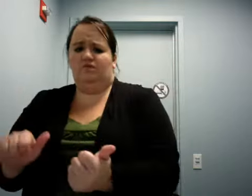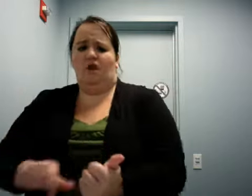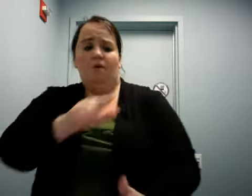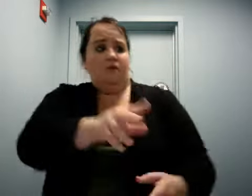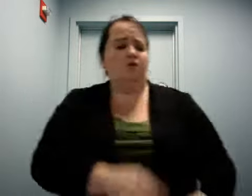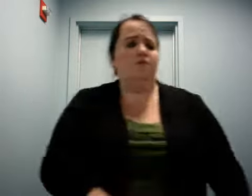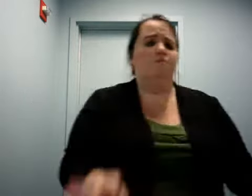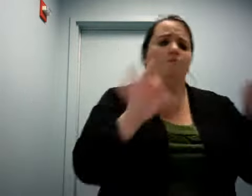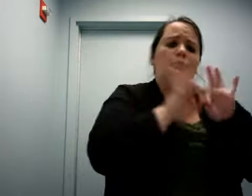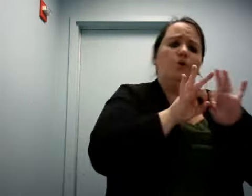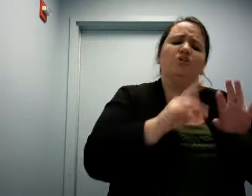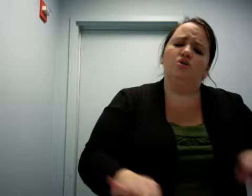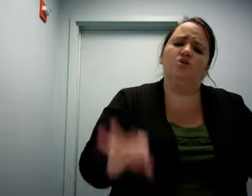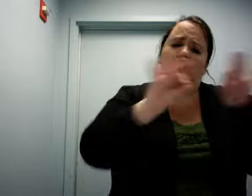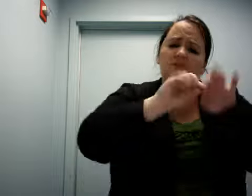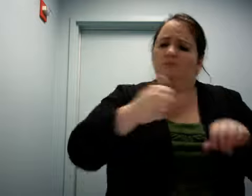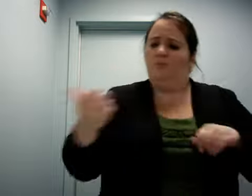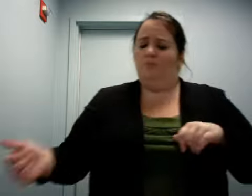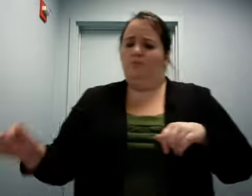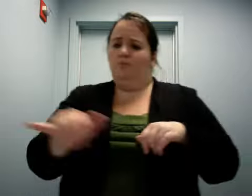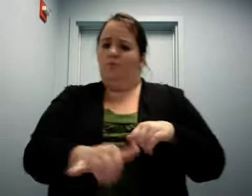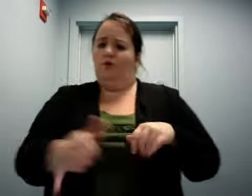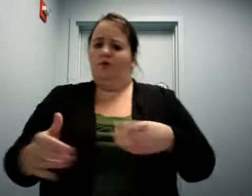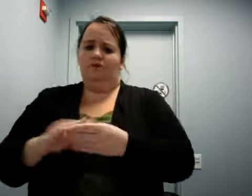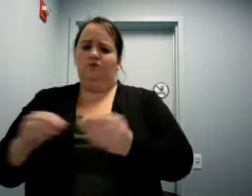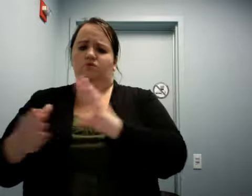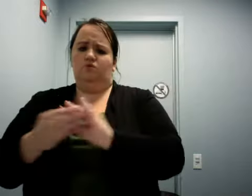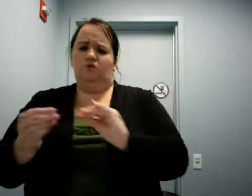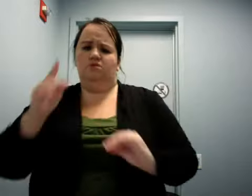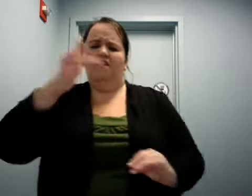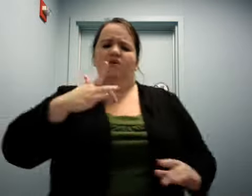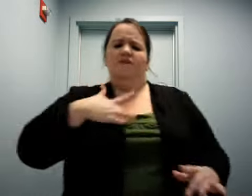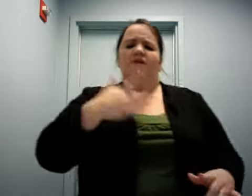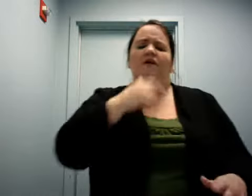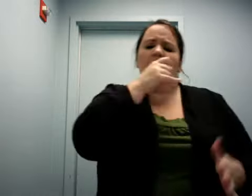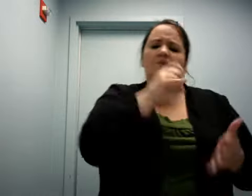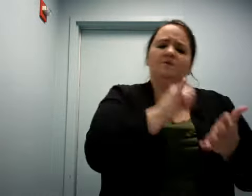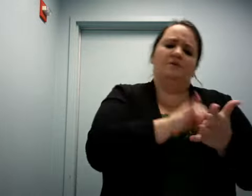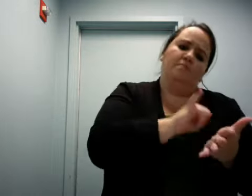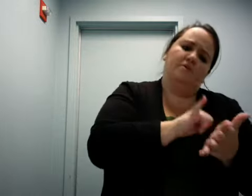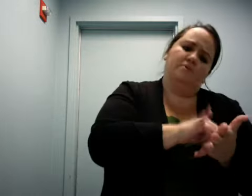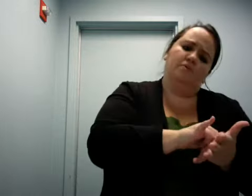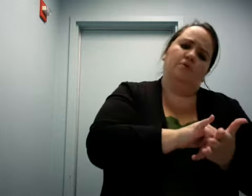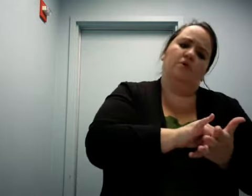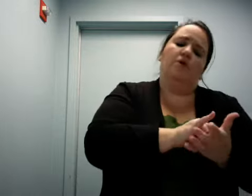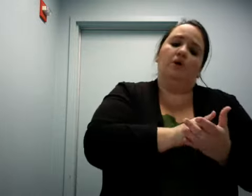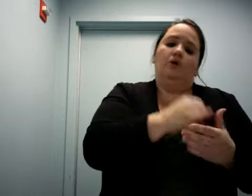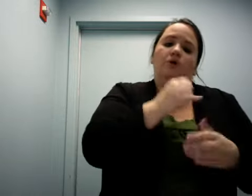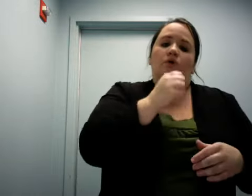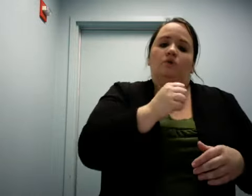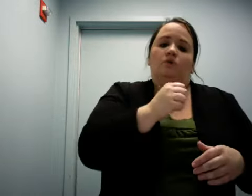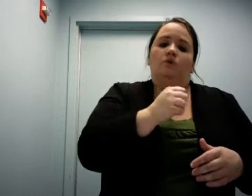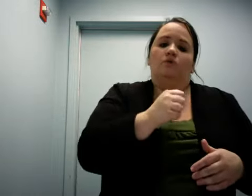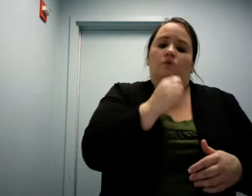about them. I've always felt that it is impossible to engage properly with a place or a person without engaging with all of the